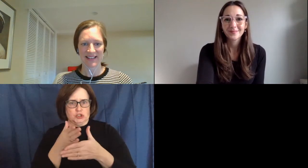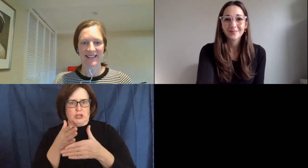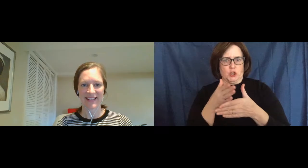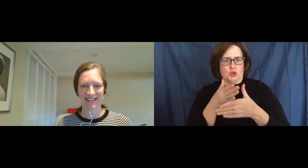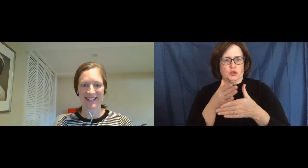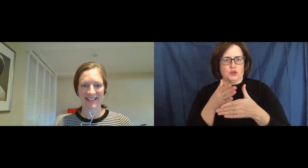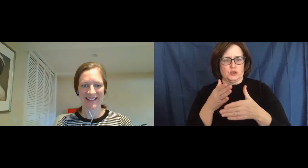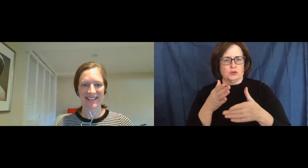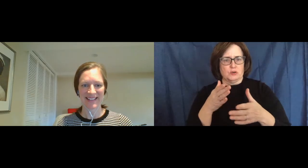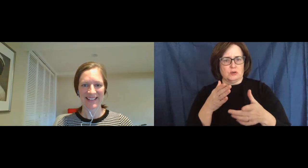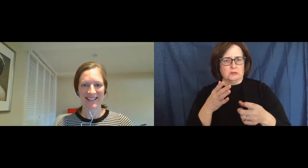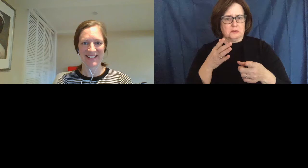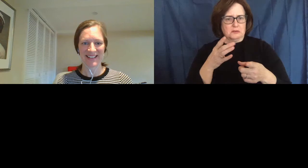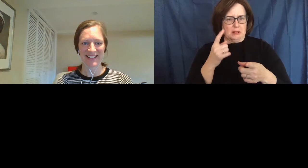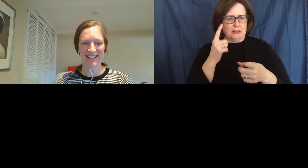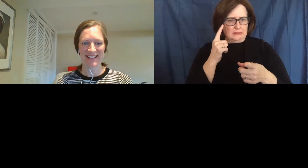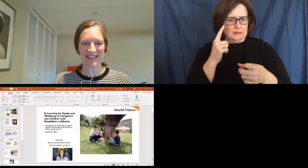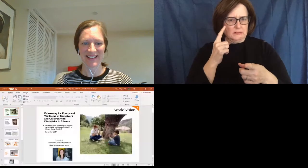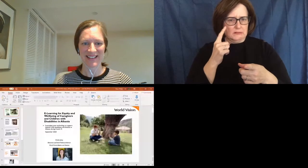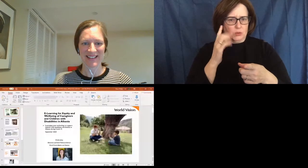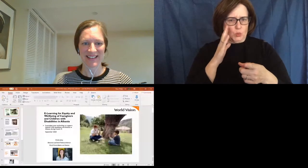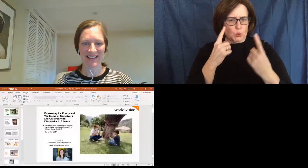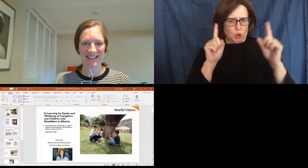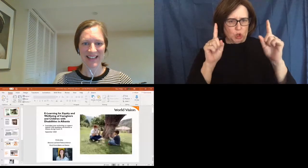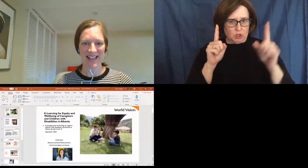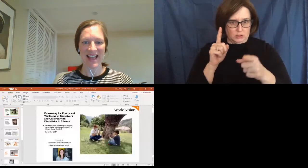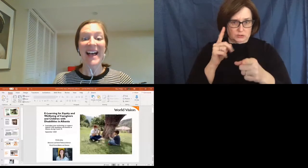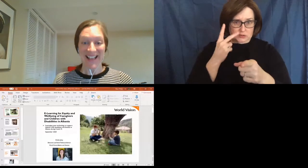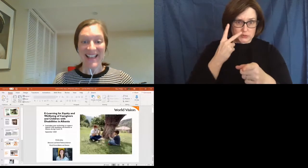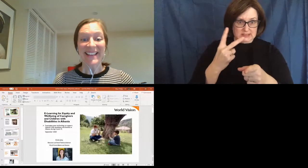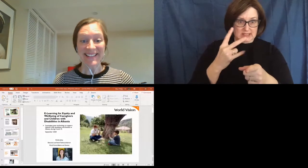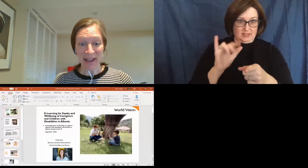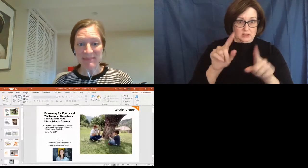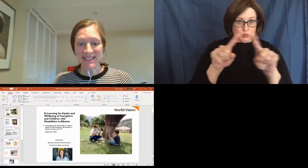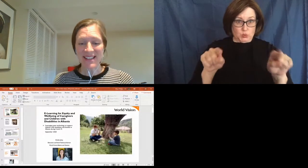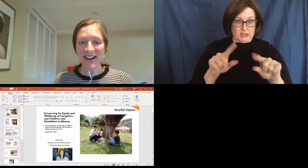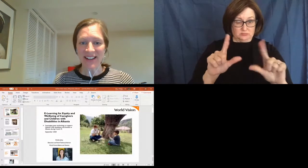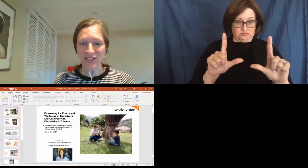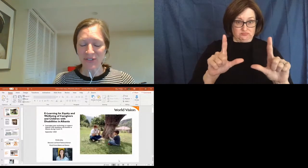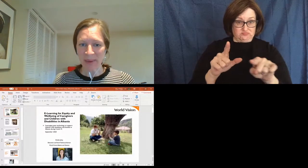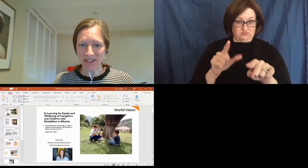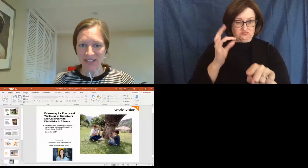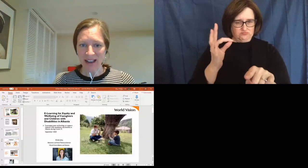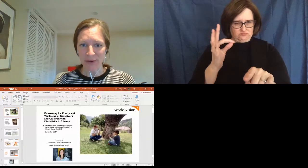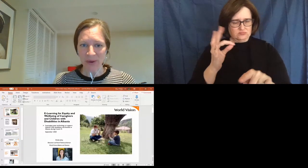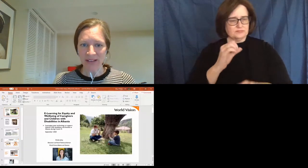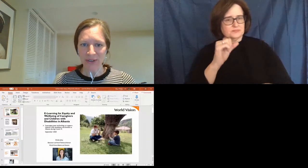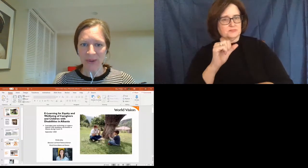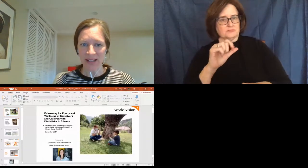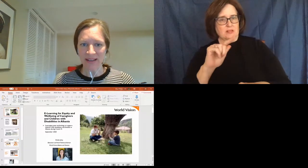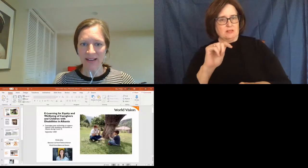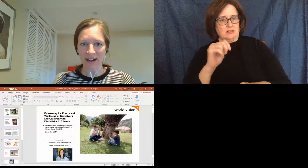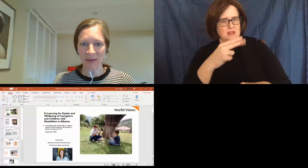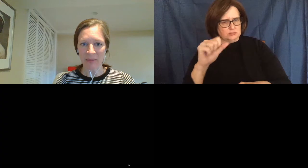think it'll let me. Are you seeing anything? Yep, it's there. And just a reminder to everyone,